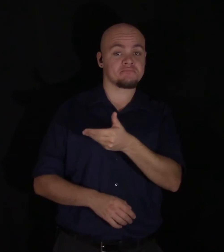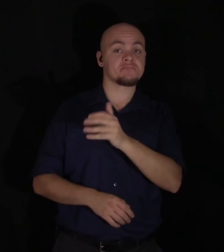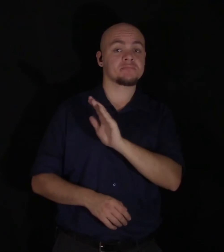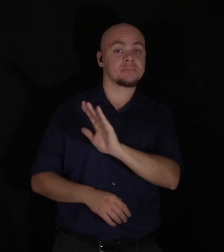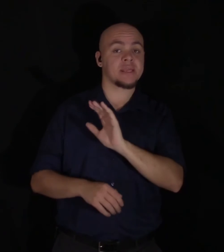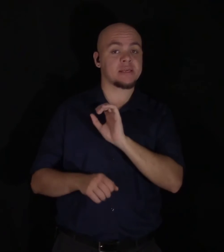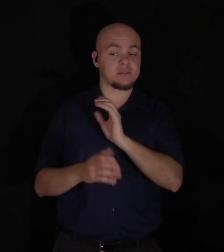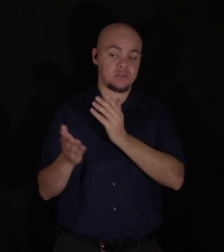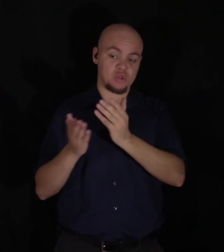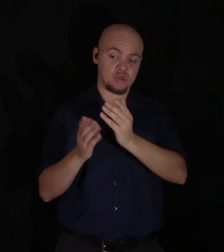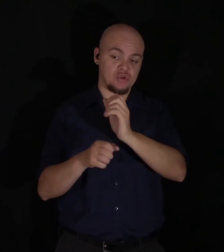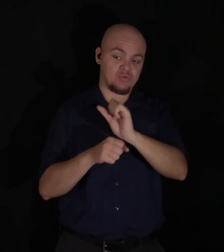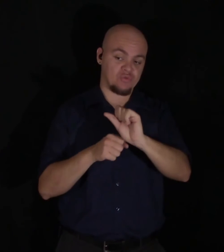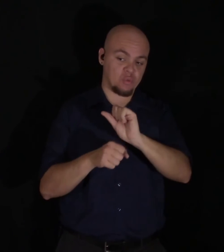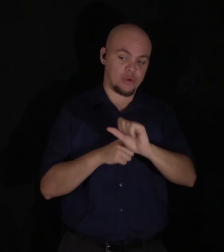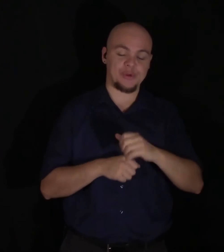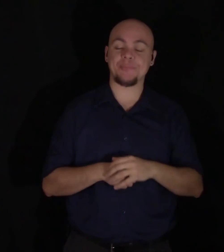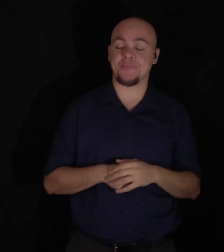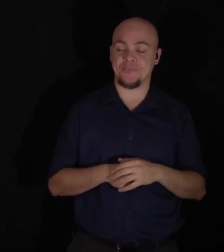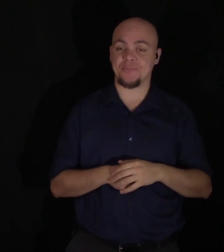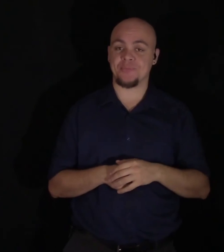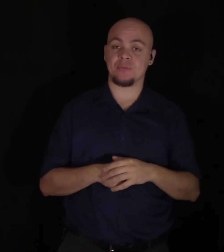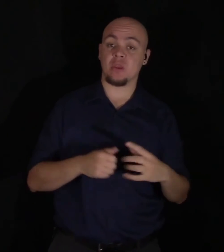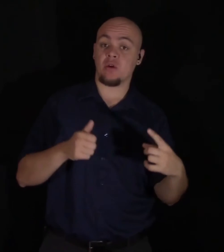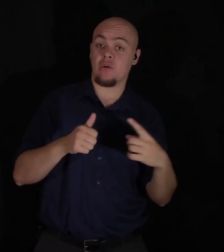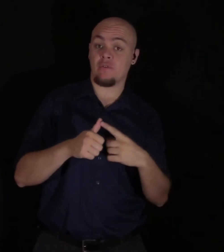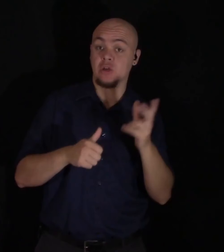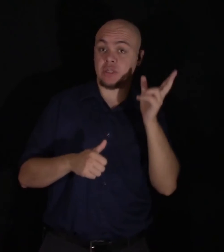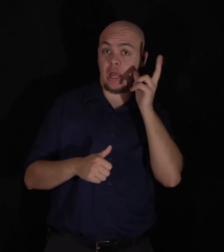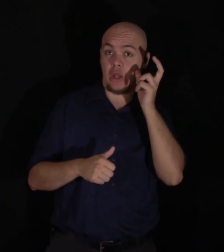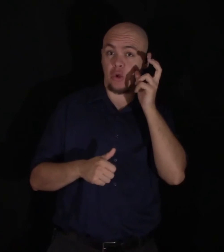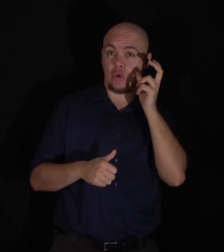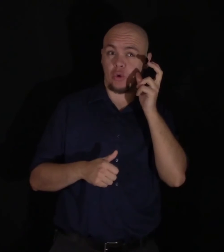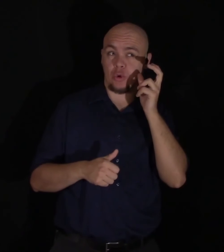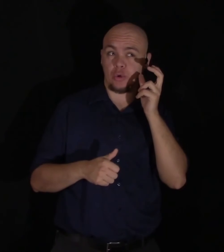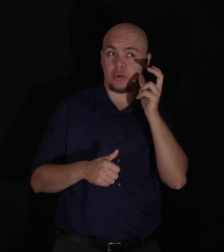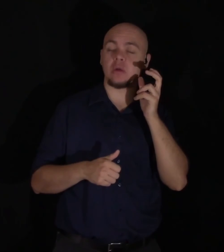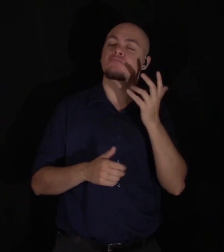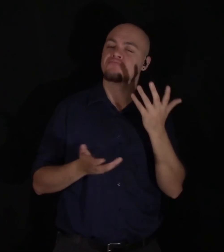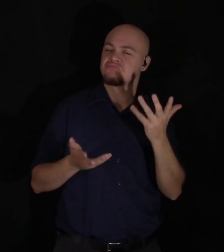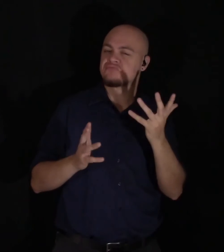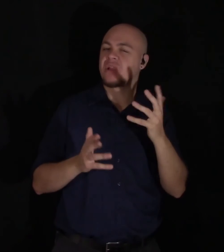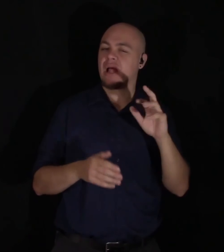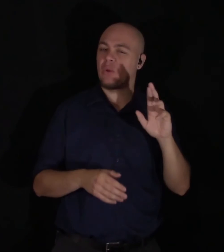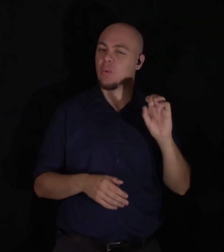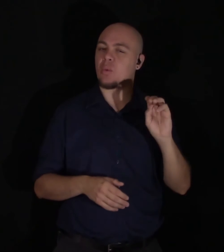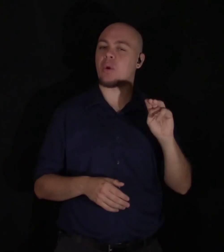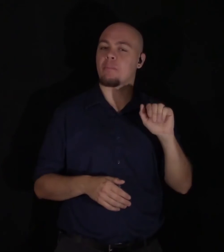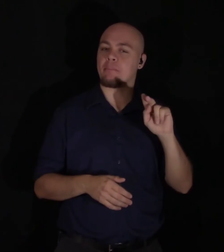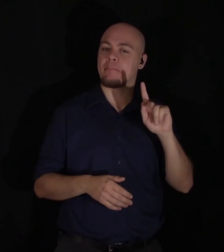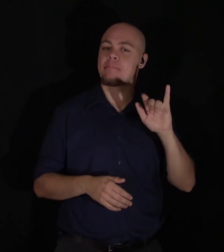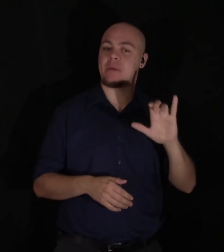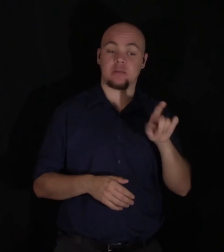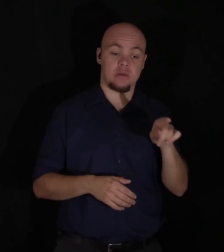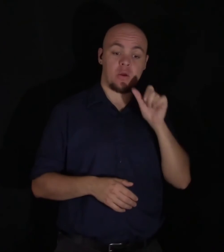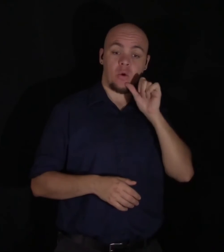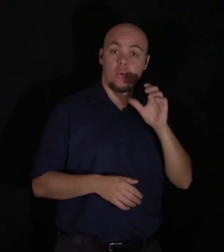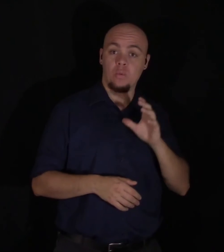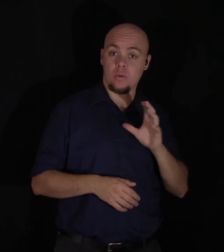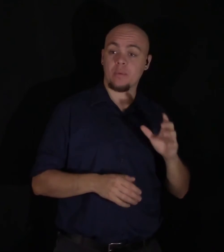services. I heard of him first in rather a romantic manner, from a lady who owes to him the happiness of